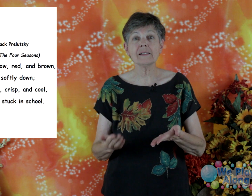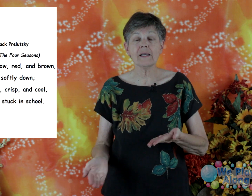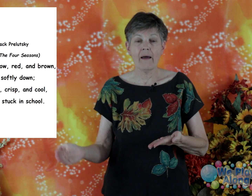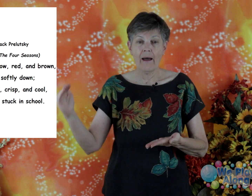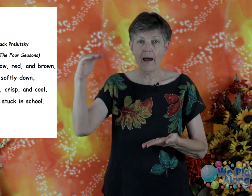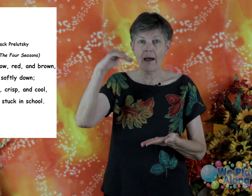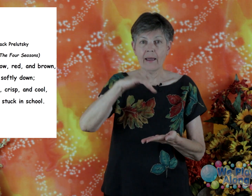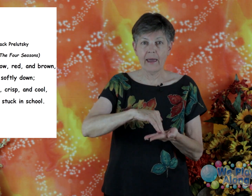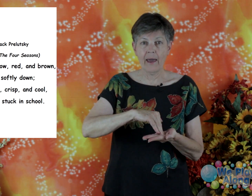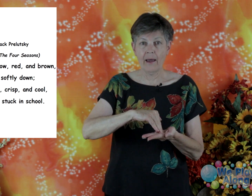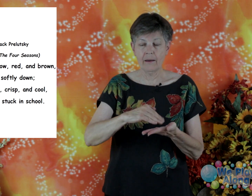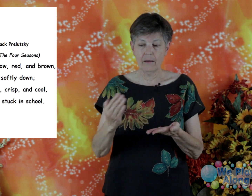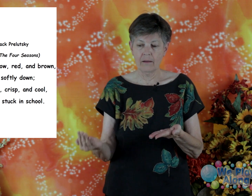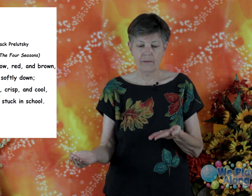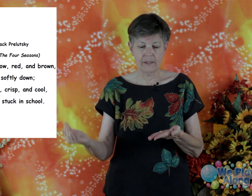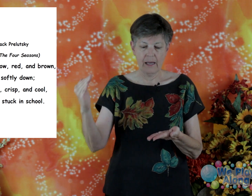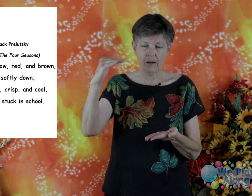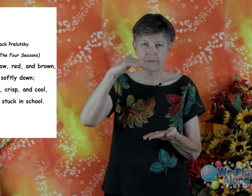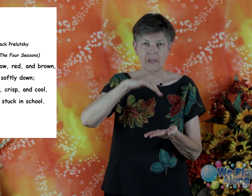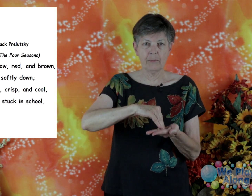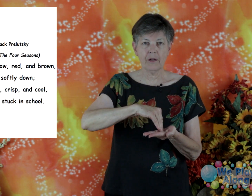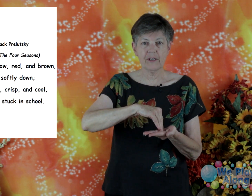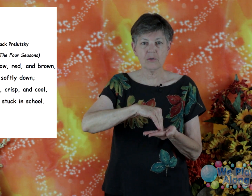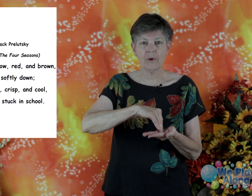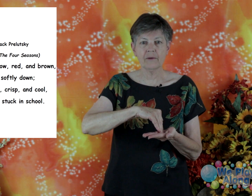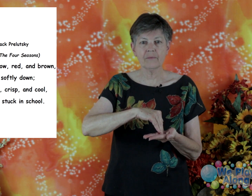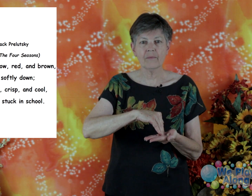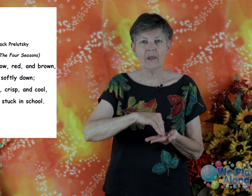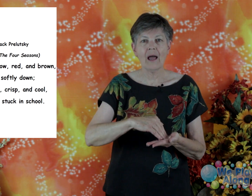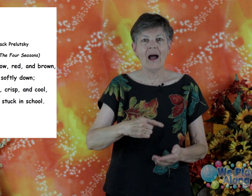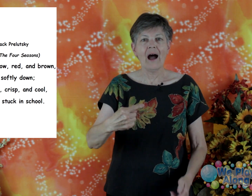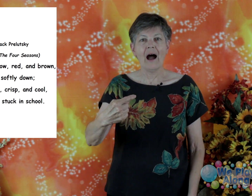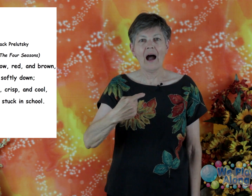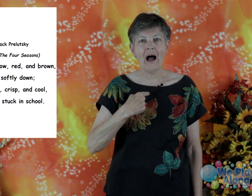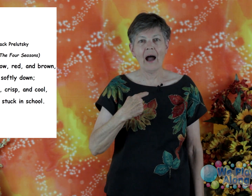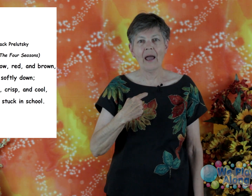Once again, this hand comes in the middle of this one. I'm